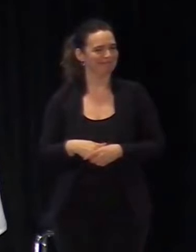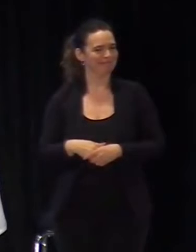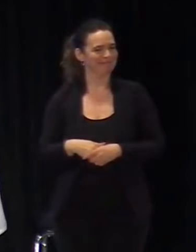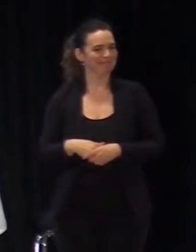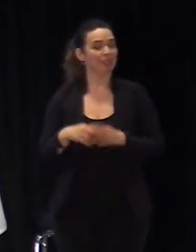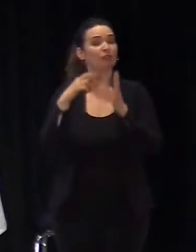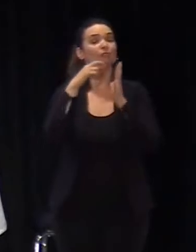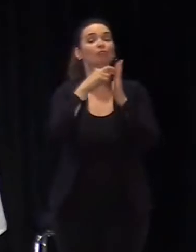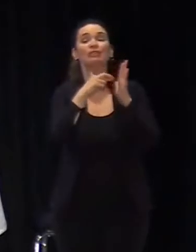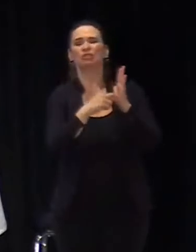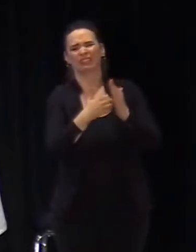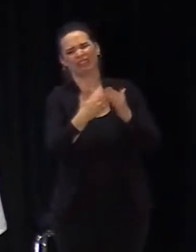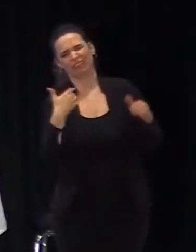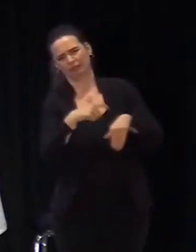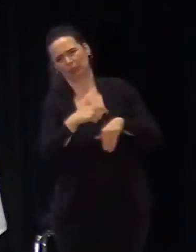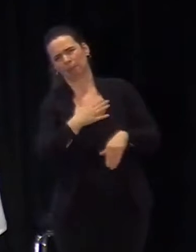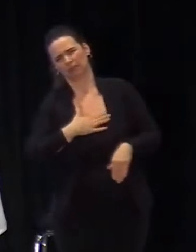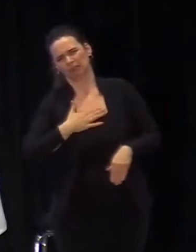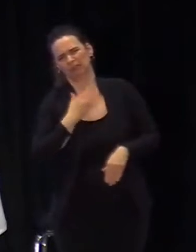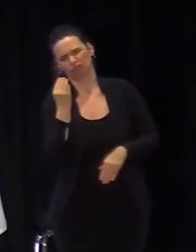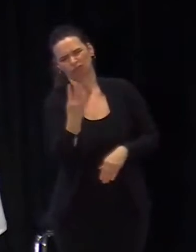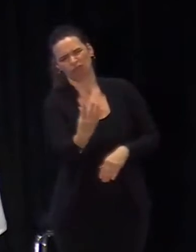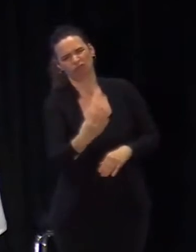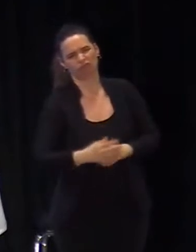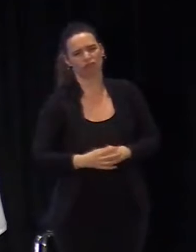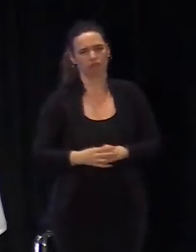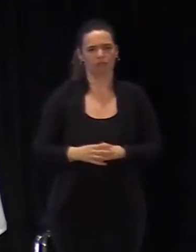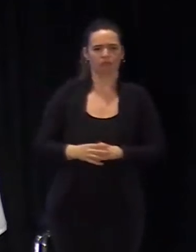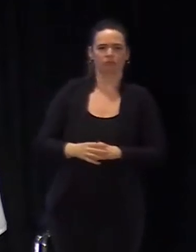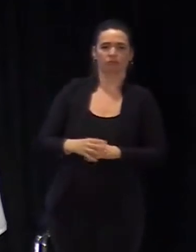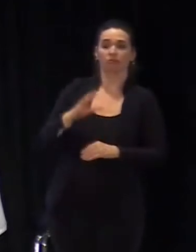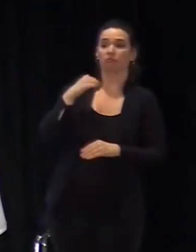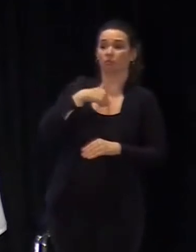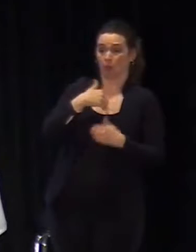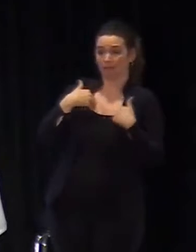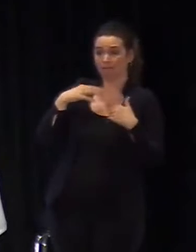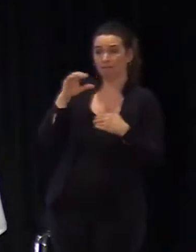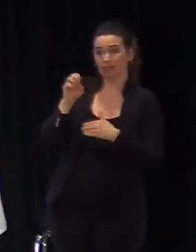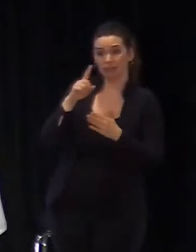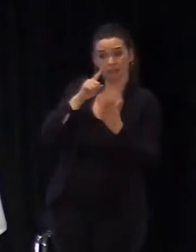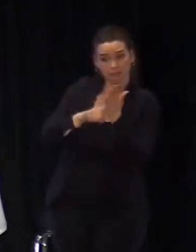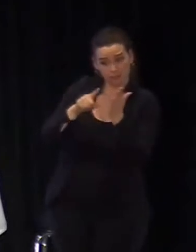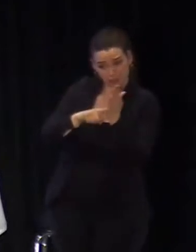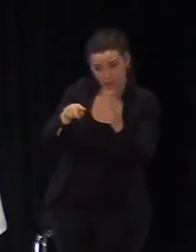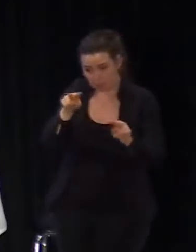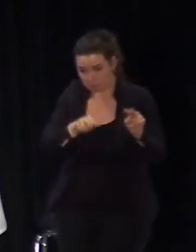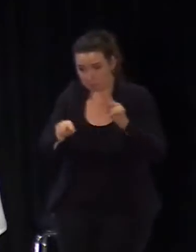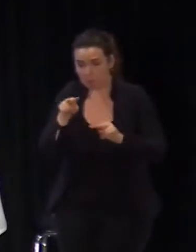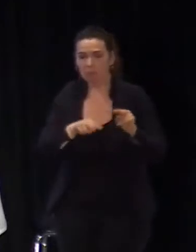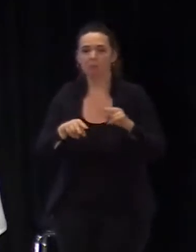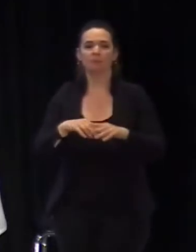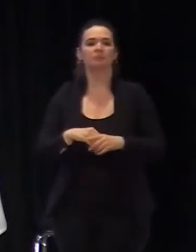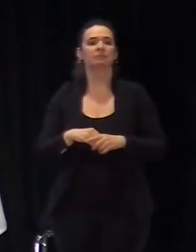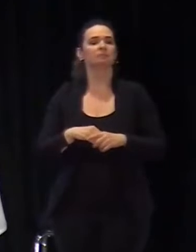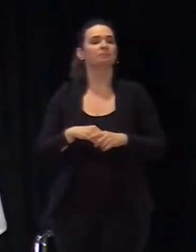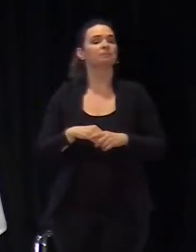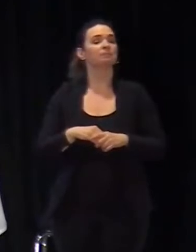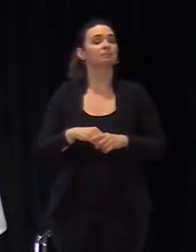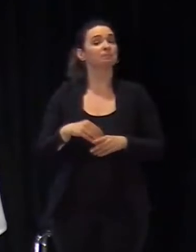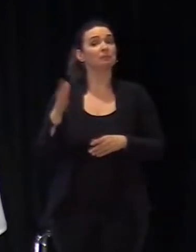Case investigations, as a reminder, we're not as busy as we once were, but the technology allows us to streamline and do